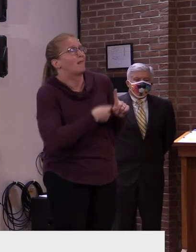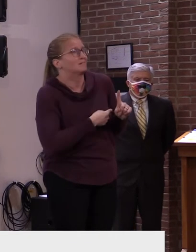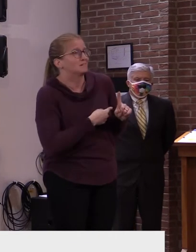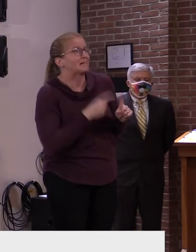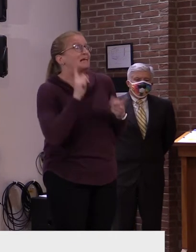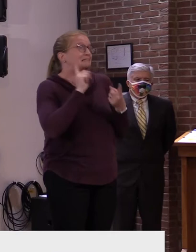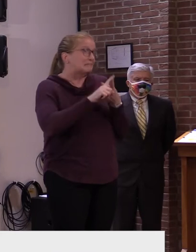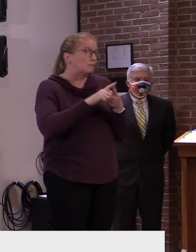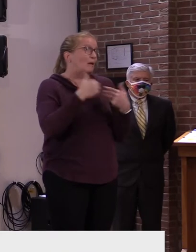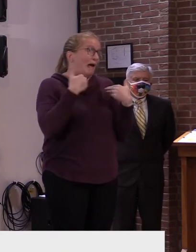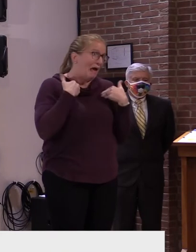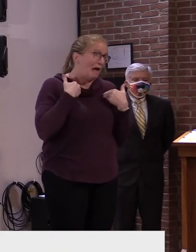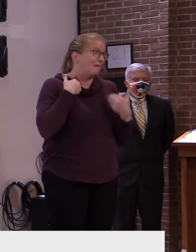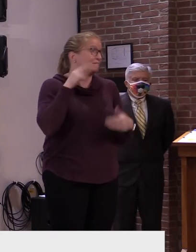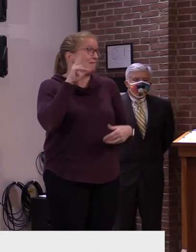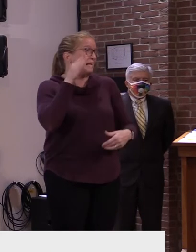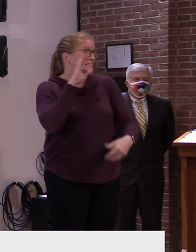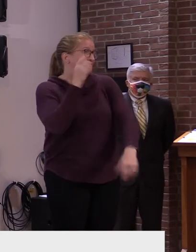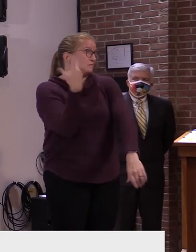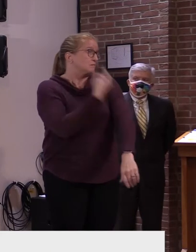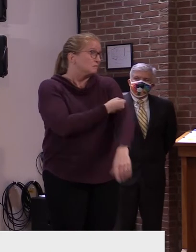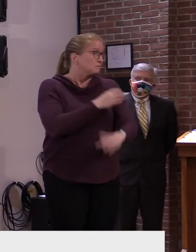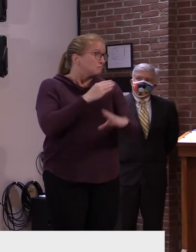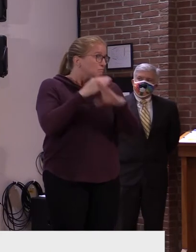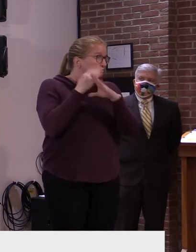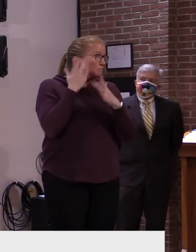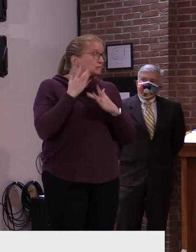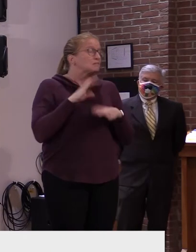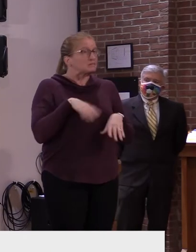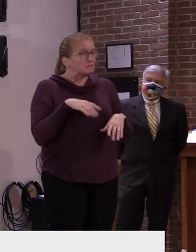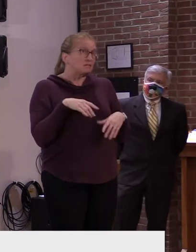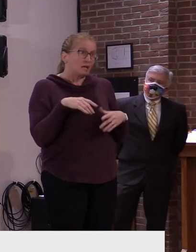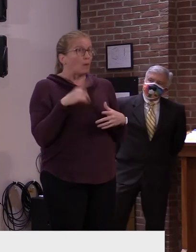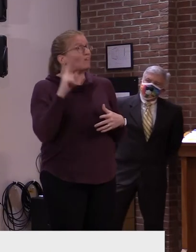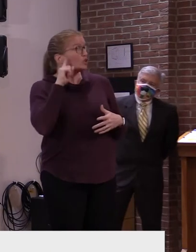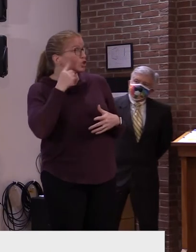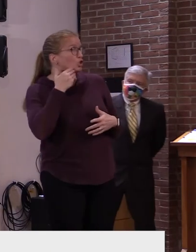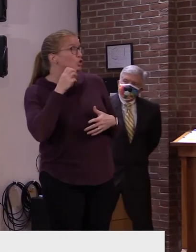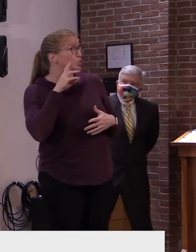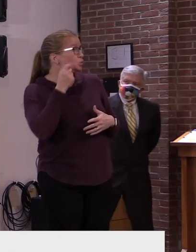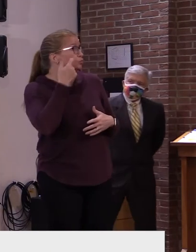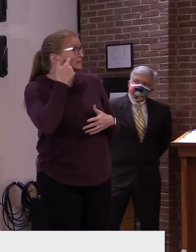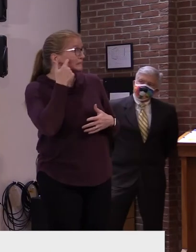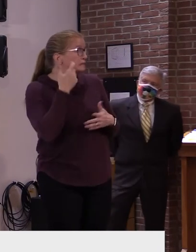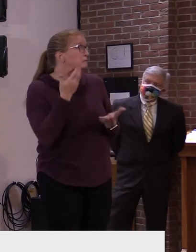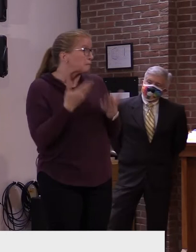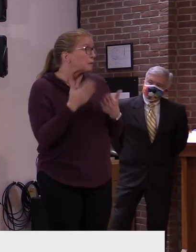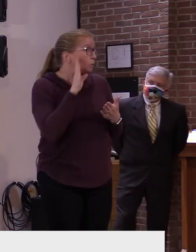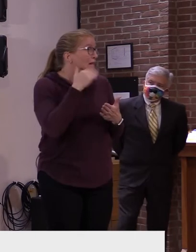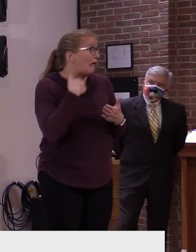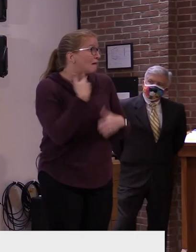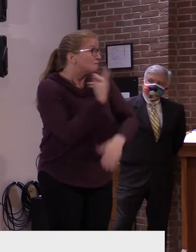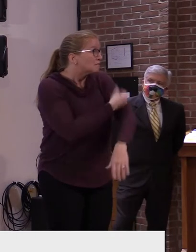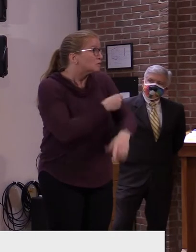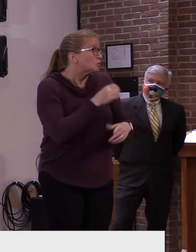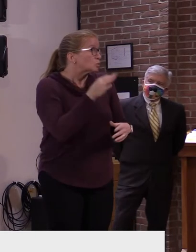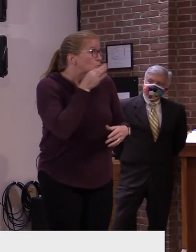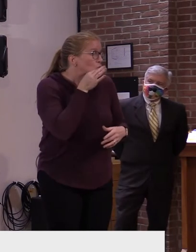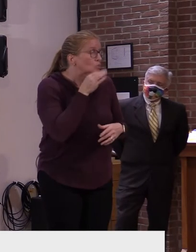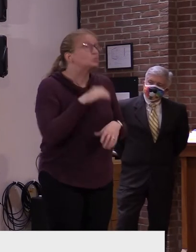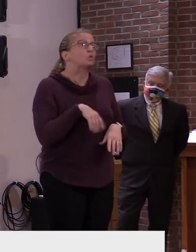the vaccine arrives and we've heard some good news about a vaccine but once we can safely distribute a